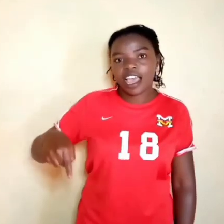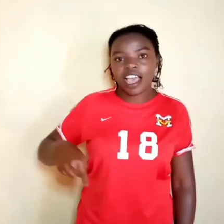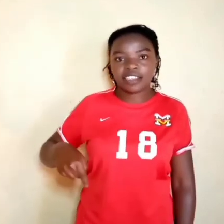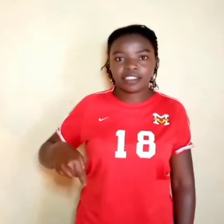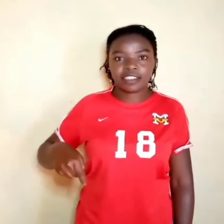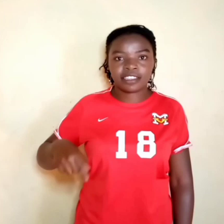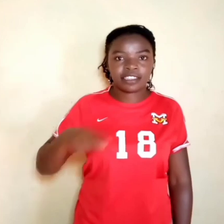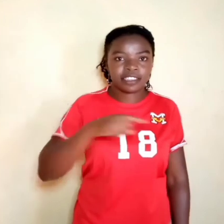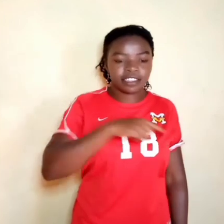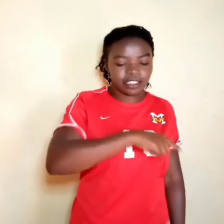us.